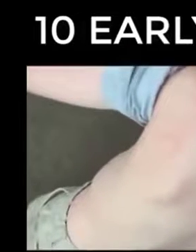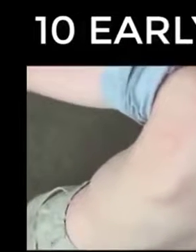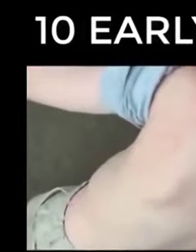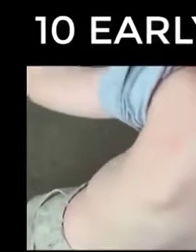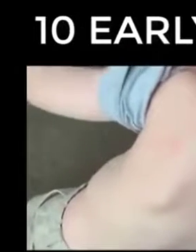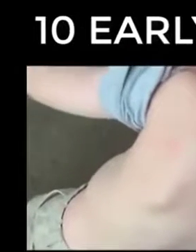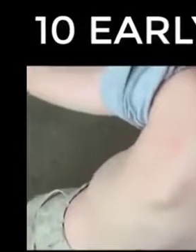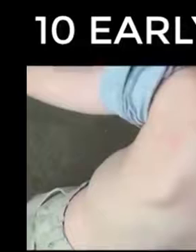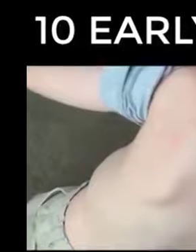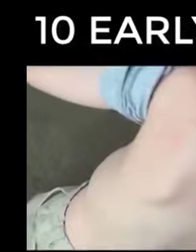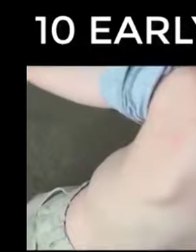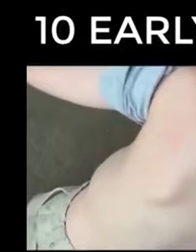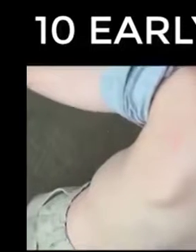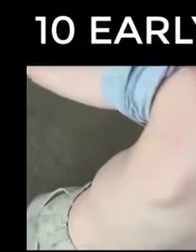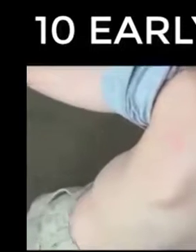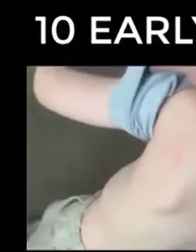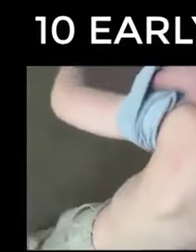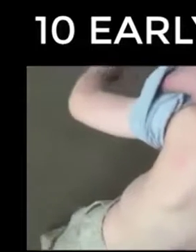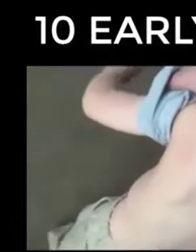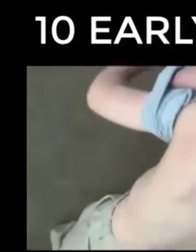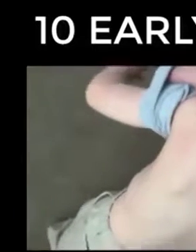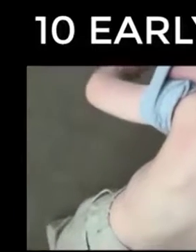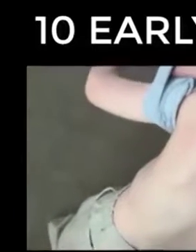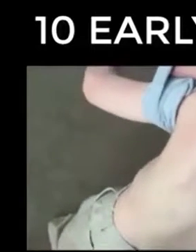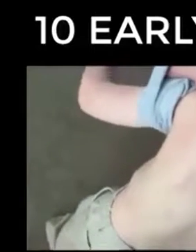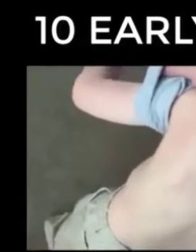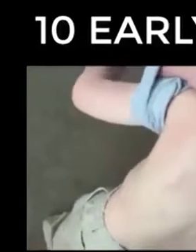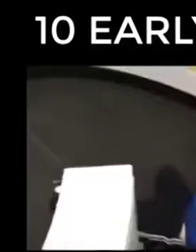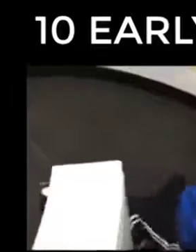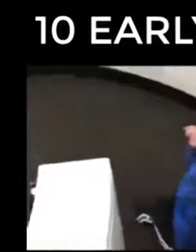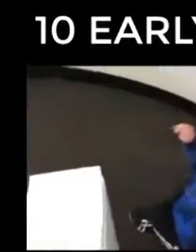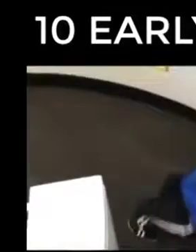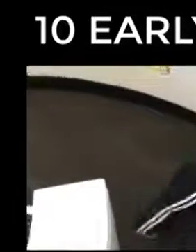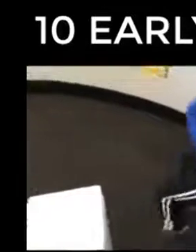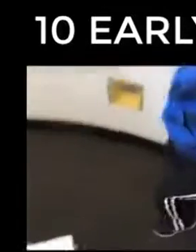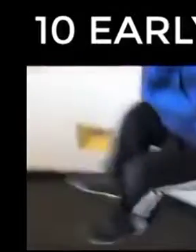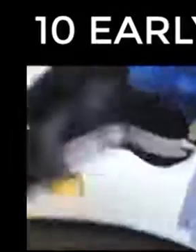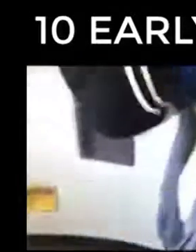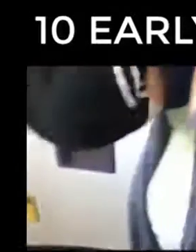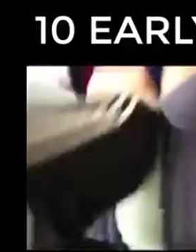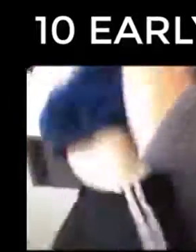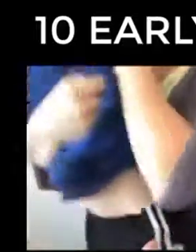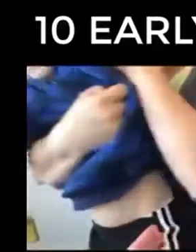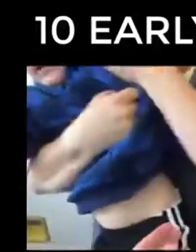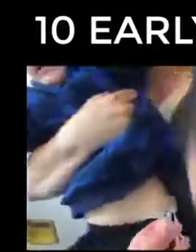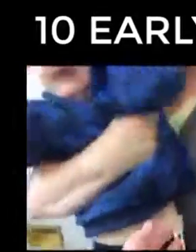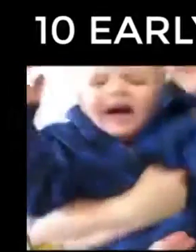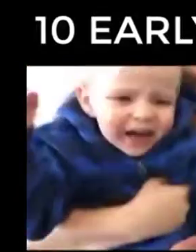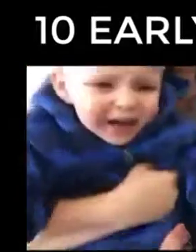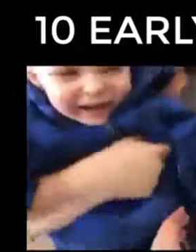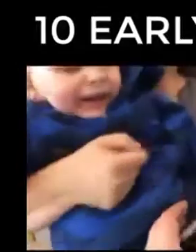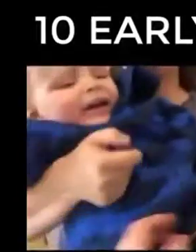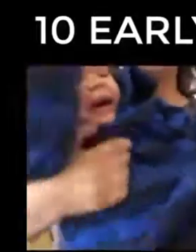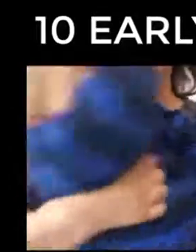odd, but this can be another form of stimulation, as they get a strong response from others when they are aggressive. You will notice the child being much more aggressive than a